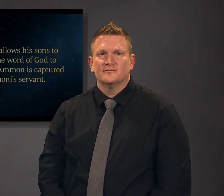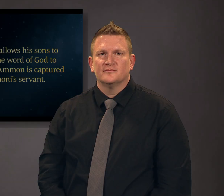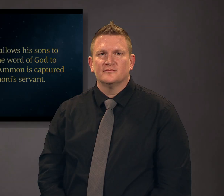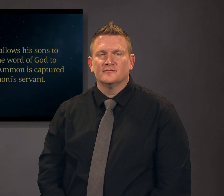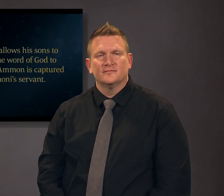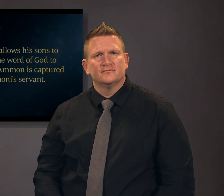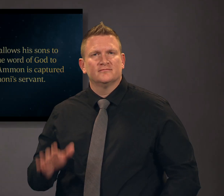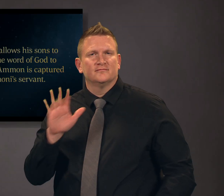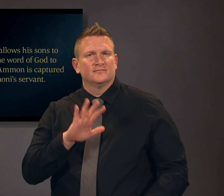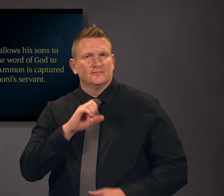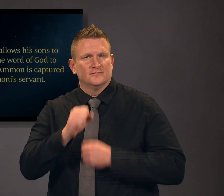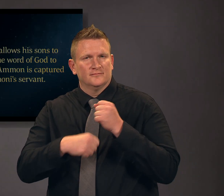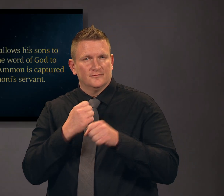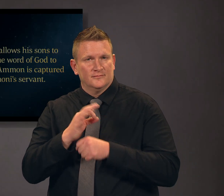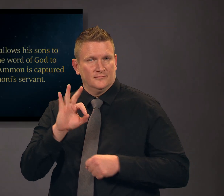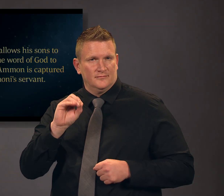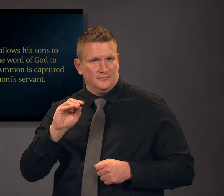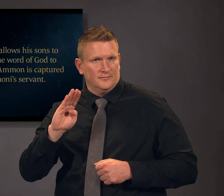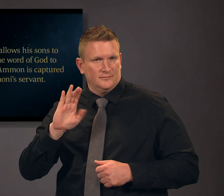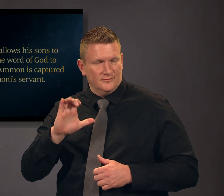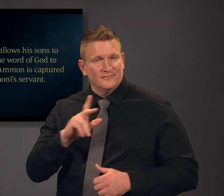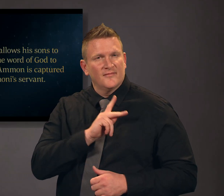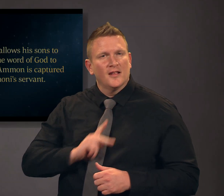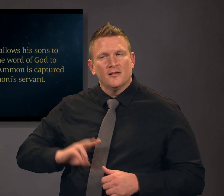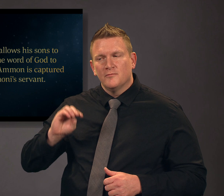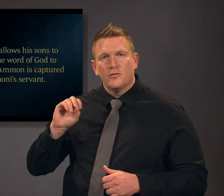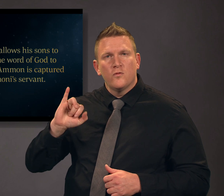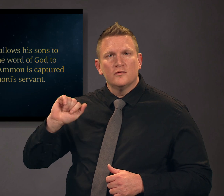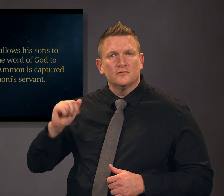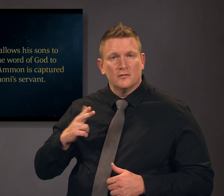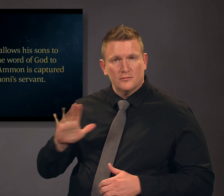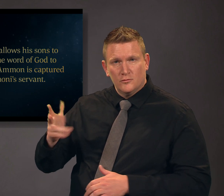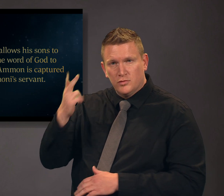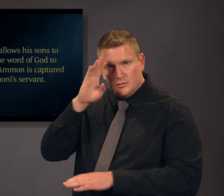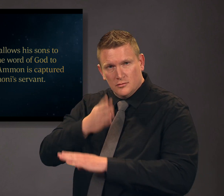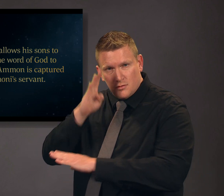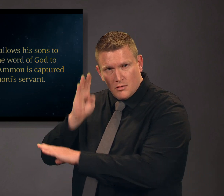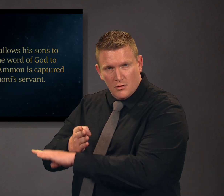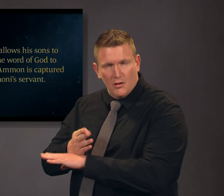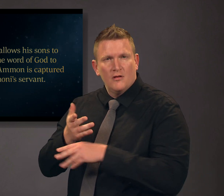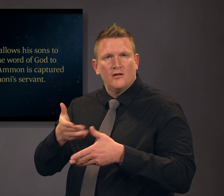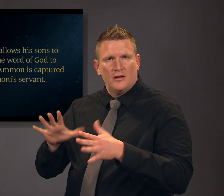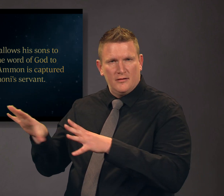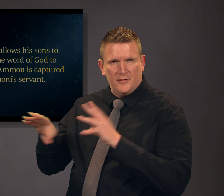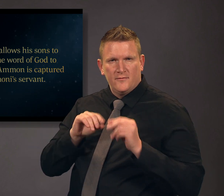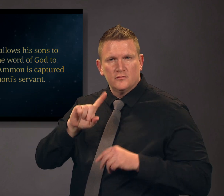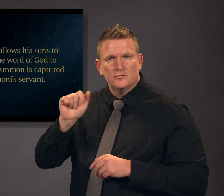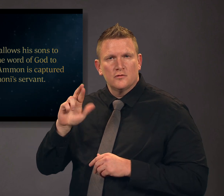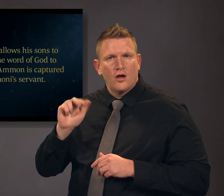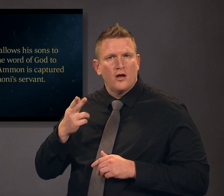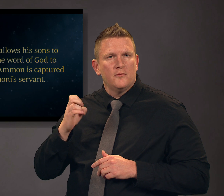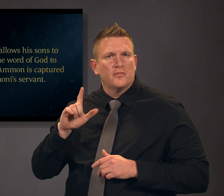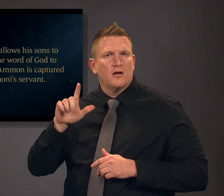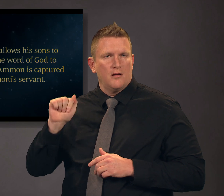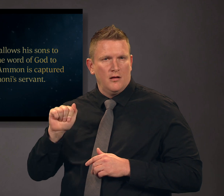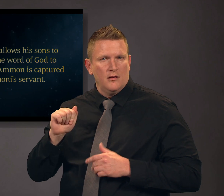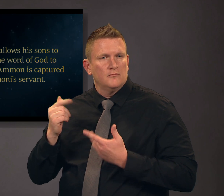In about 90 BC, King Mosiah allows his sons to leave Zarahemla to preach the word of God to their enemies, the